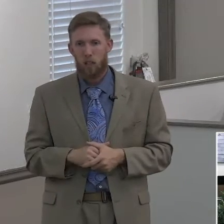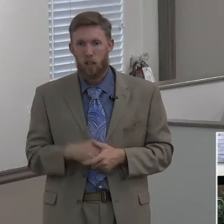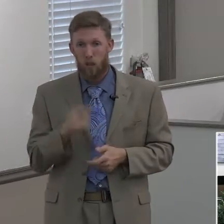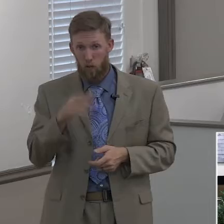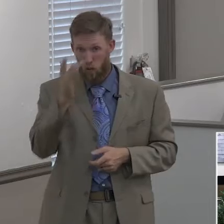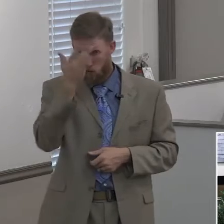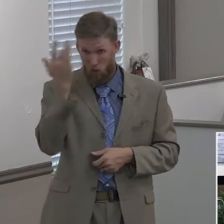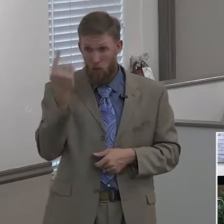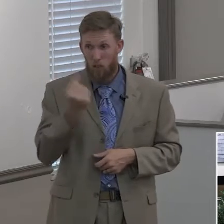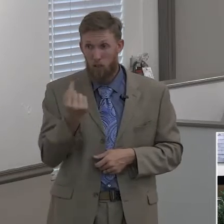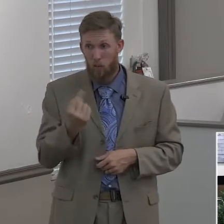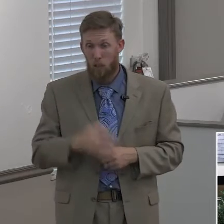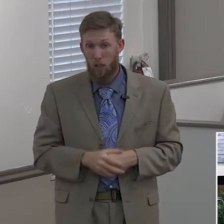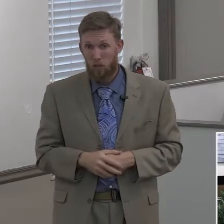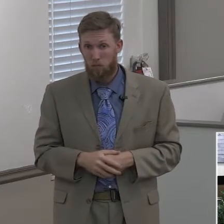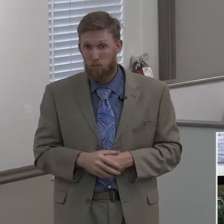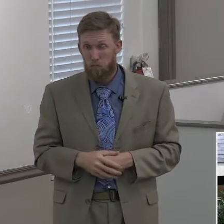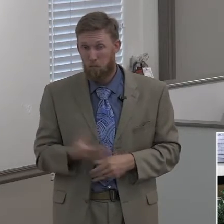Have you ever forgot anything?